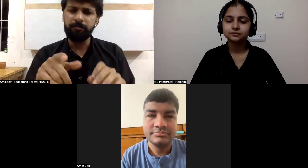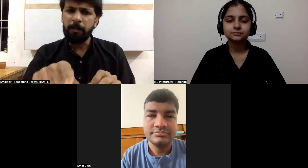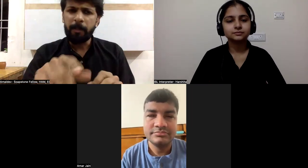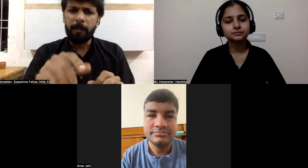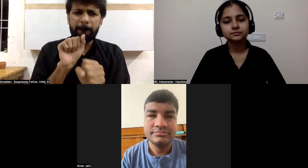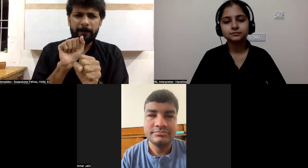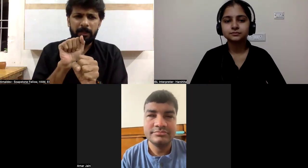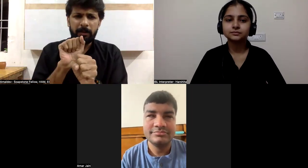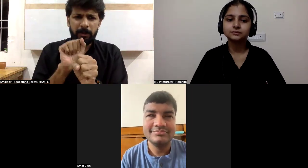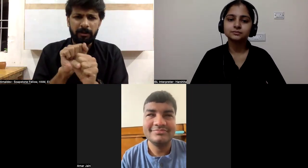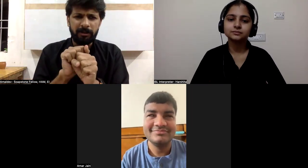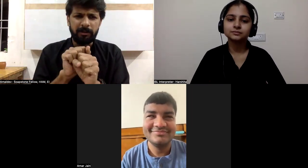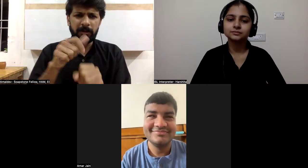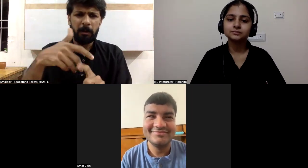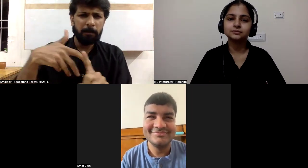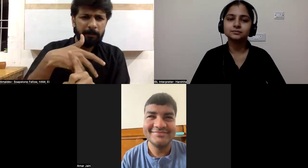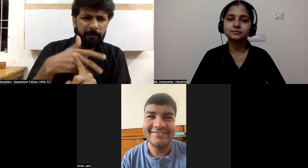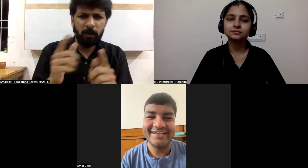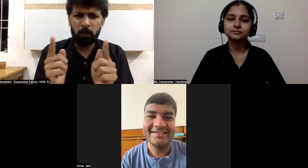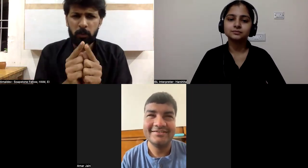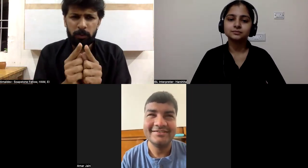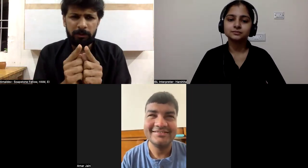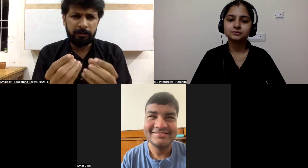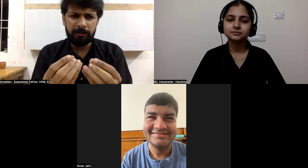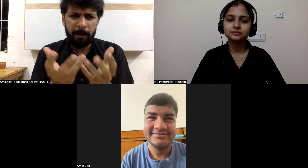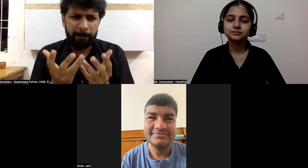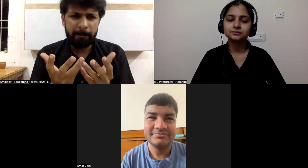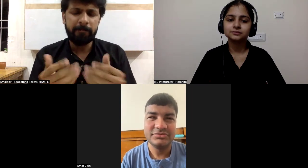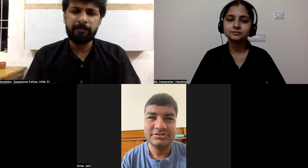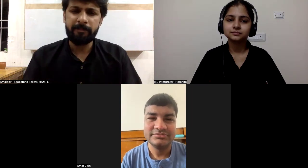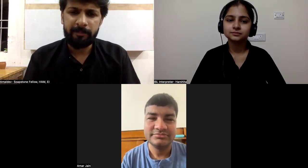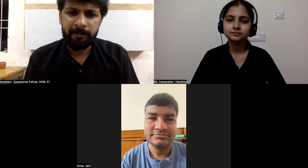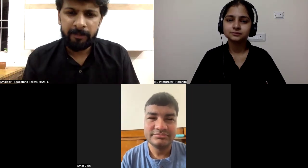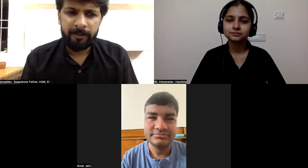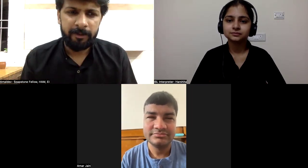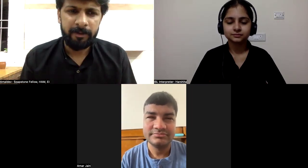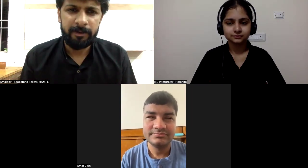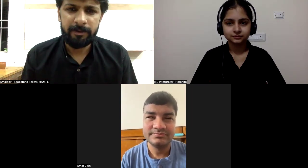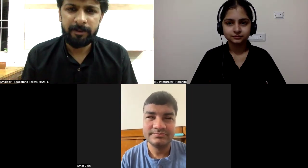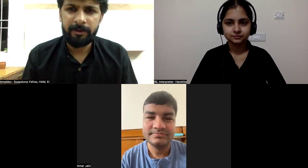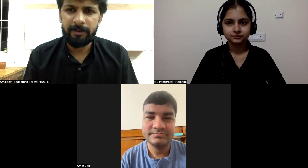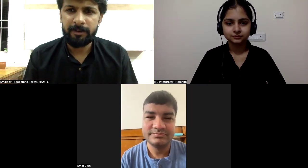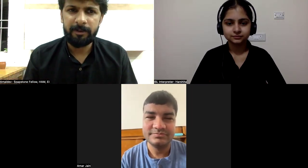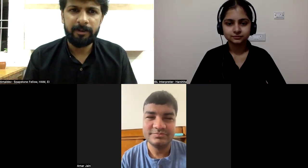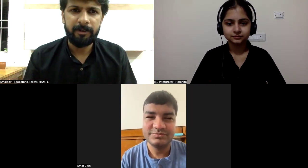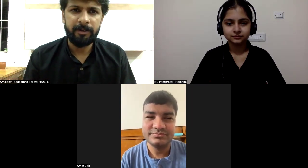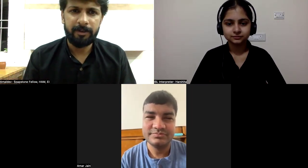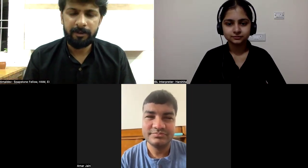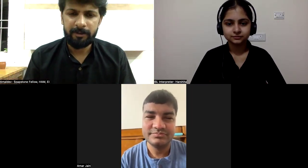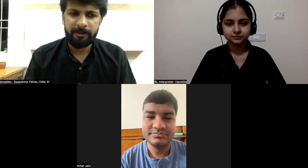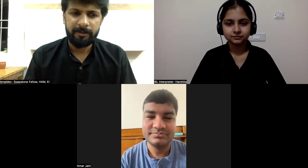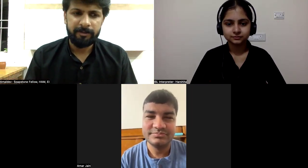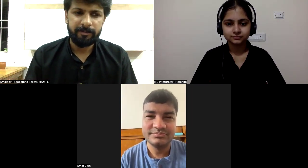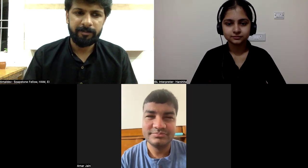Yes, now I'm able to see you clearly, Amar. Okay. So could you share a little background of your work